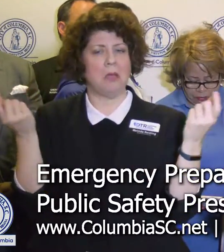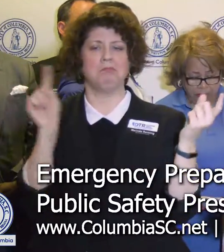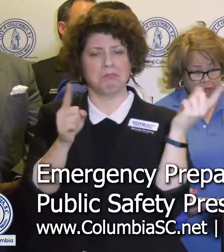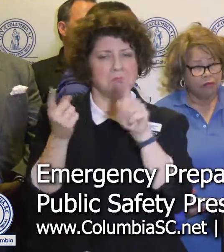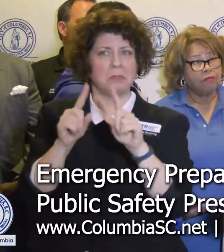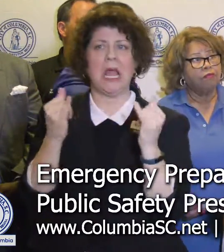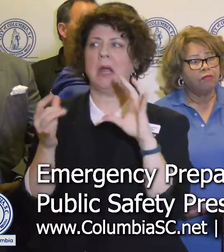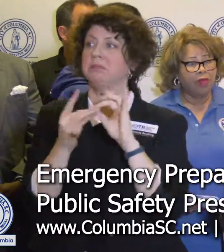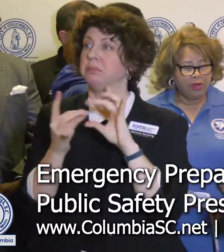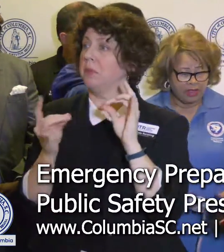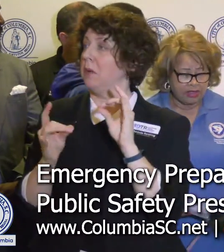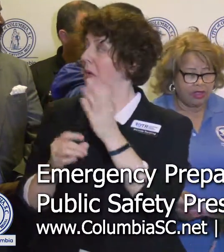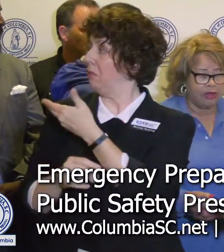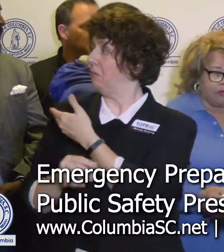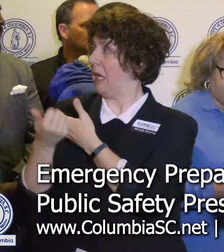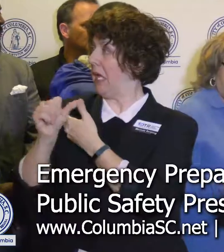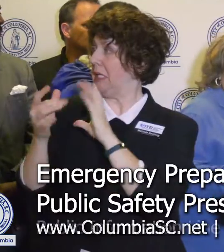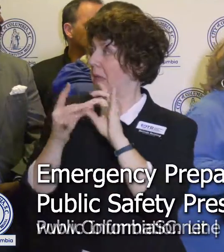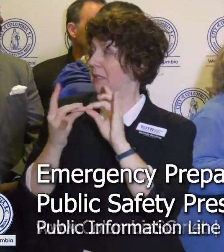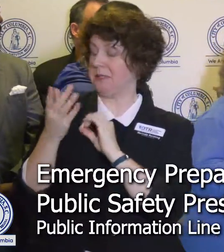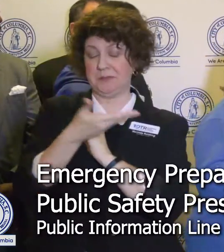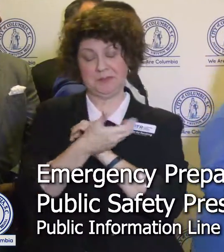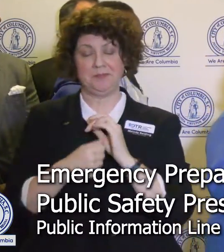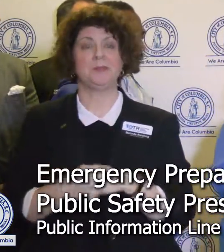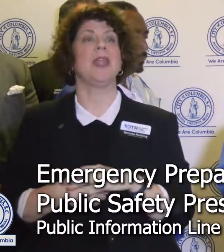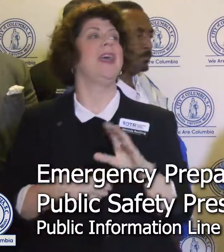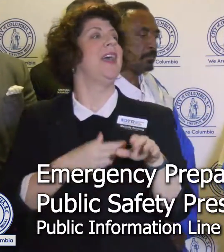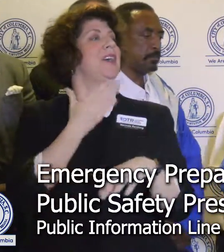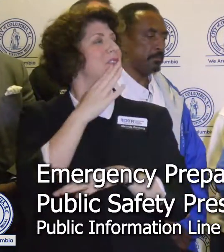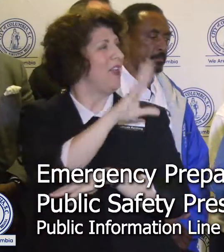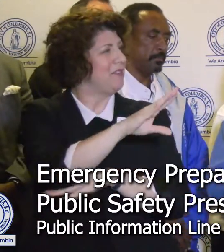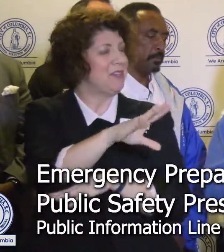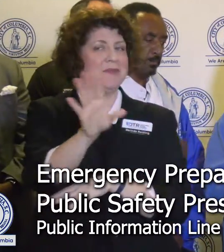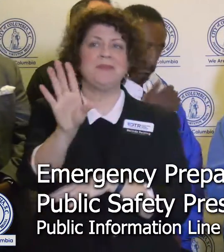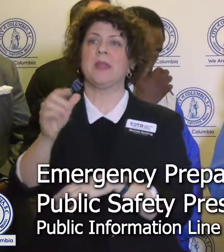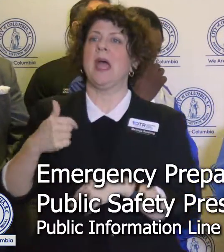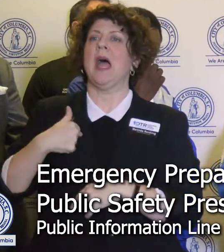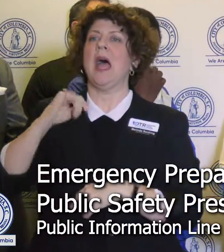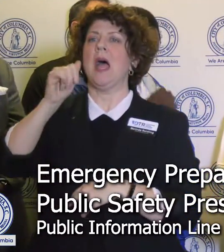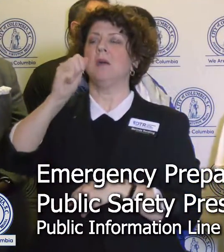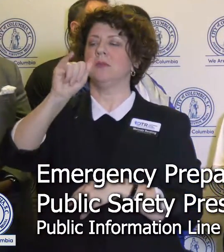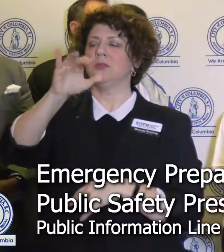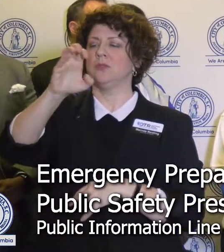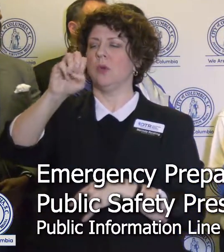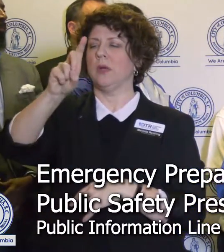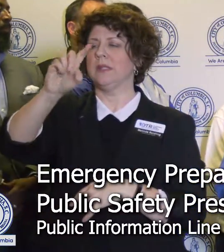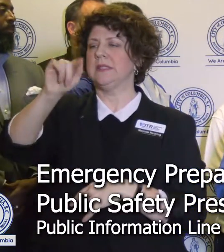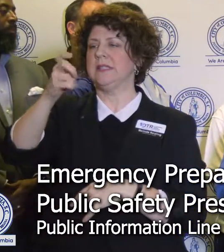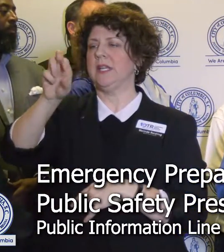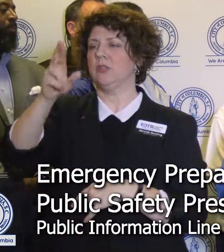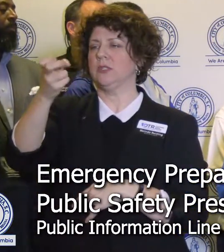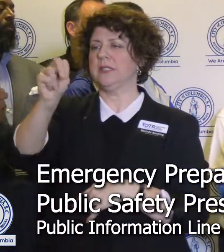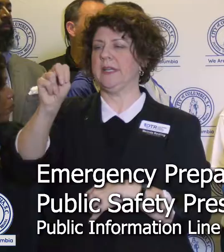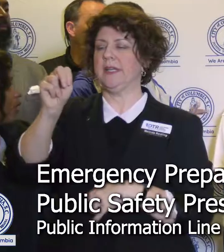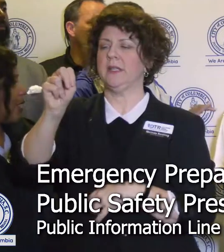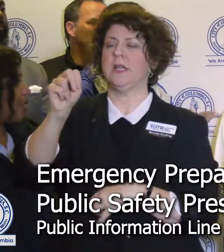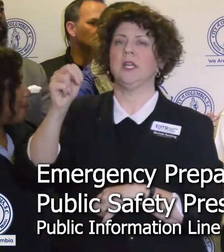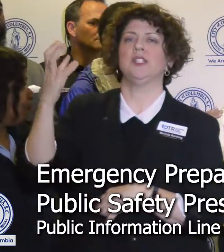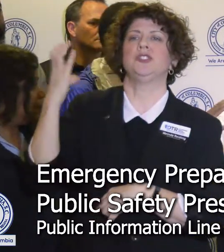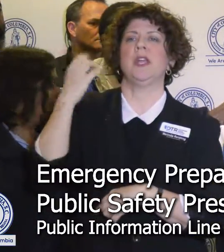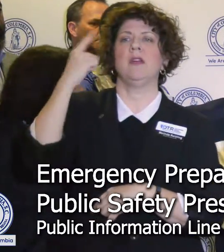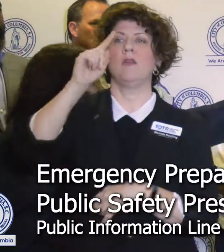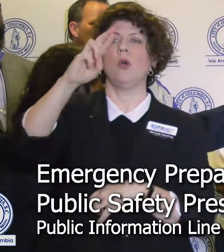have it. Madam Chair, did you want to say something? Thank you. Good afternoon. I'm Joyce Dickerson, Chair of Richland County.